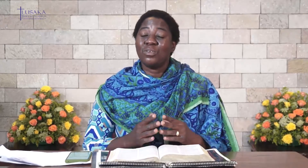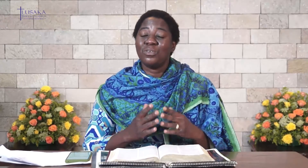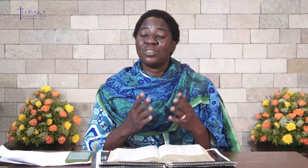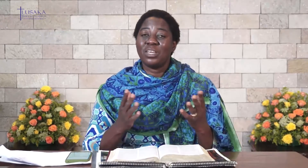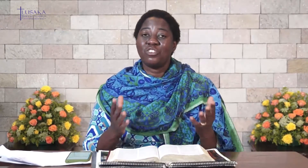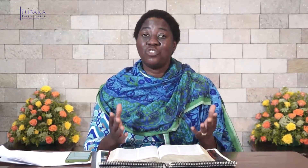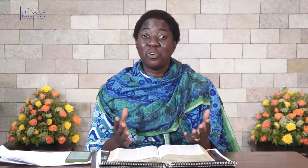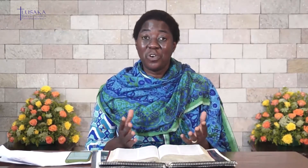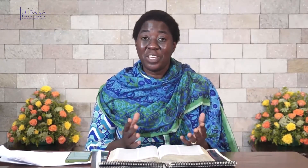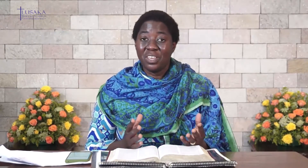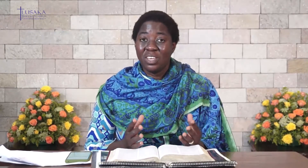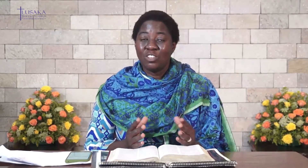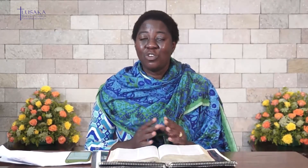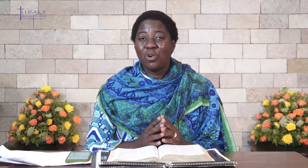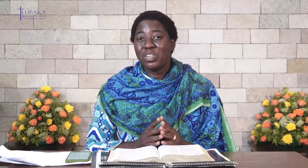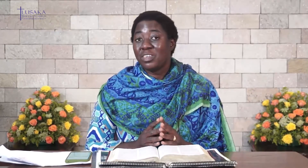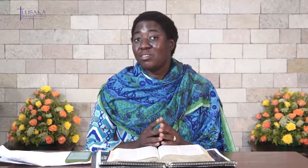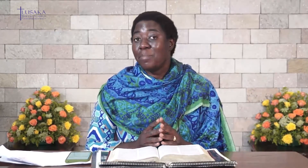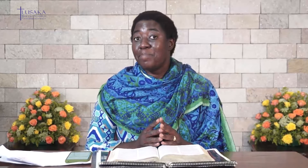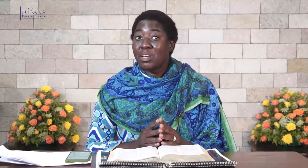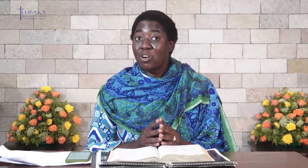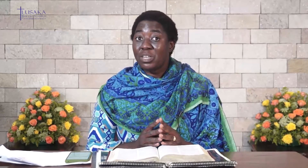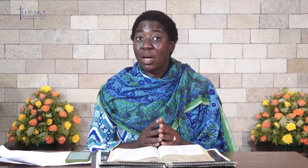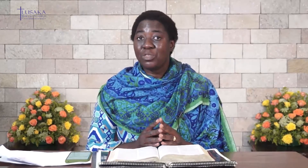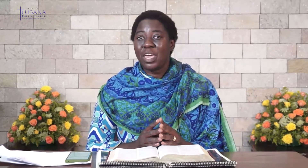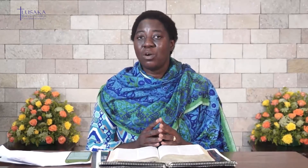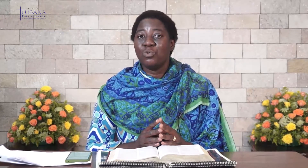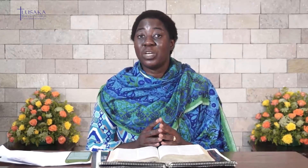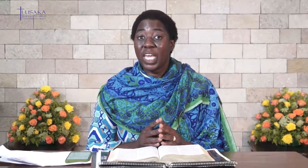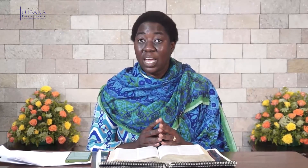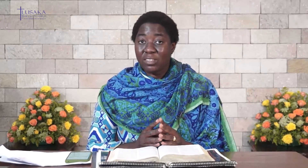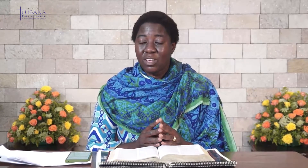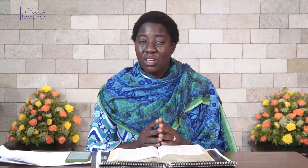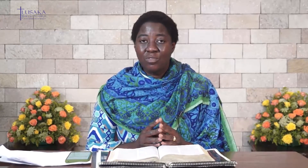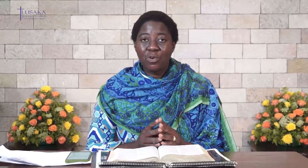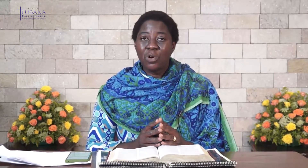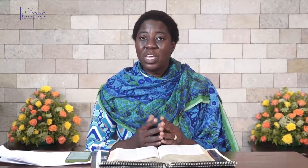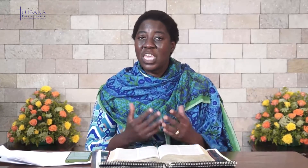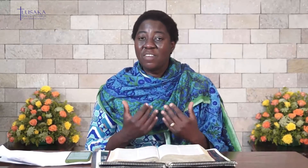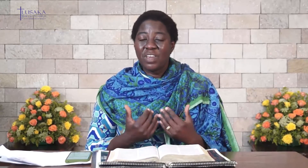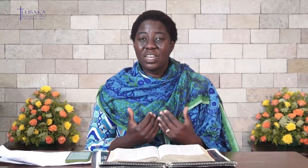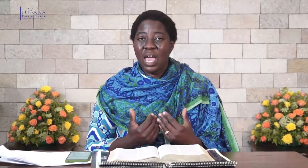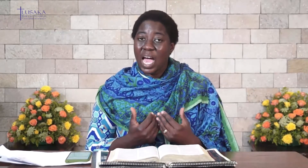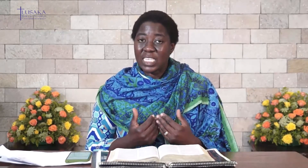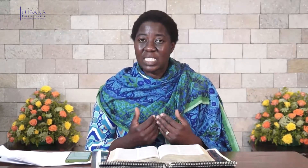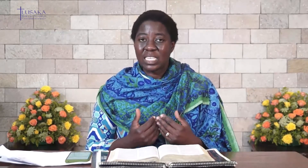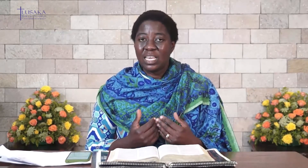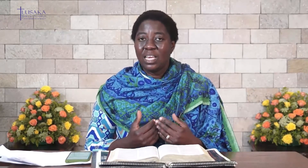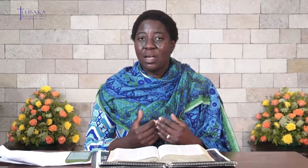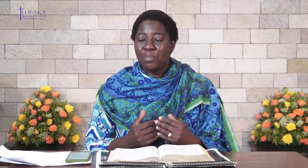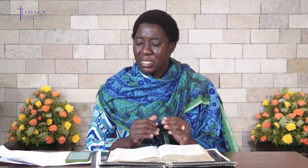us all such joy to know that there's a big God out there who cares for even